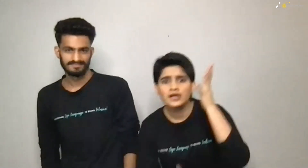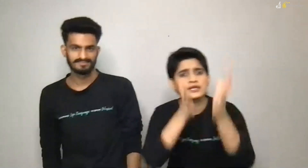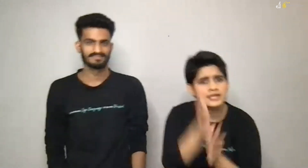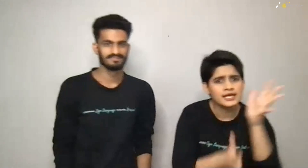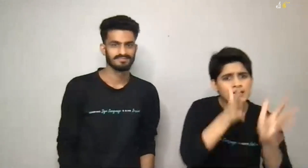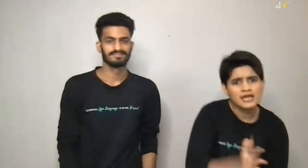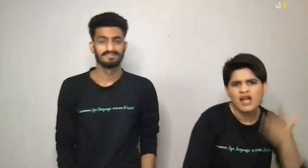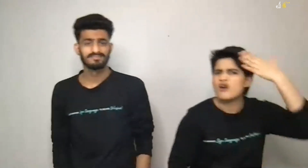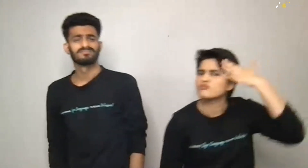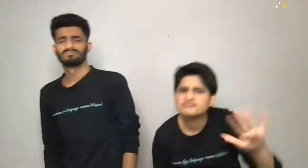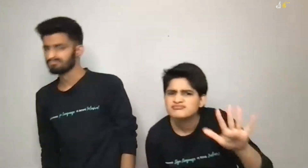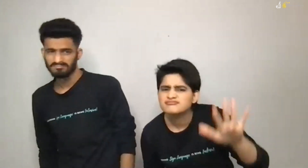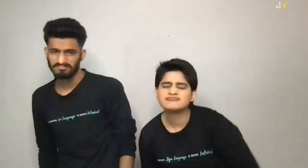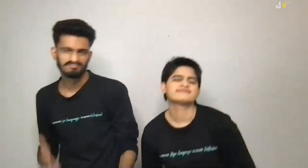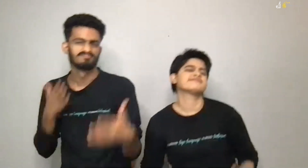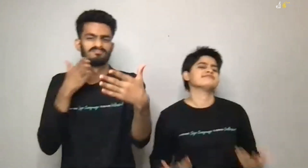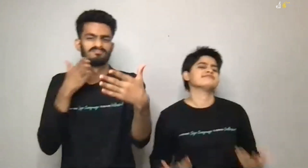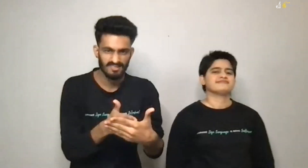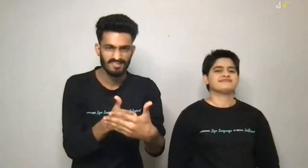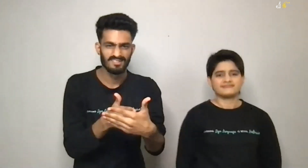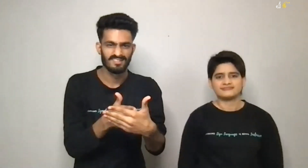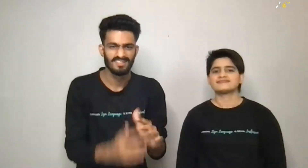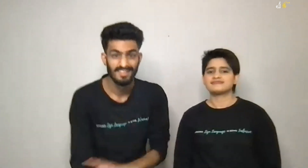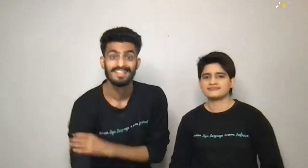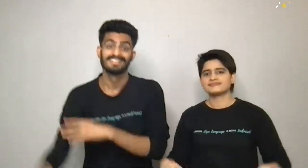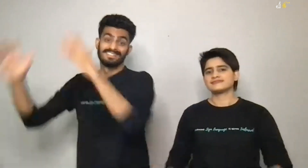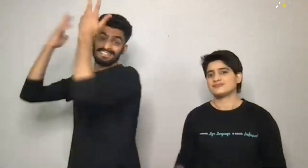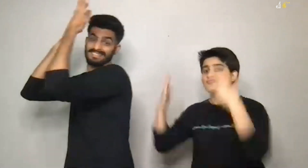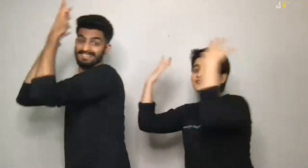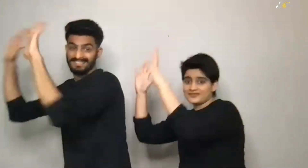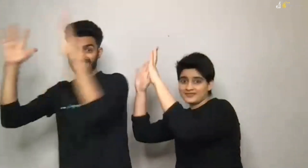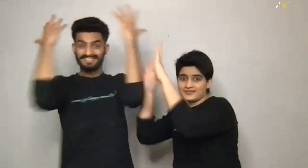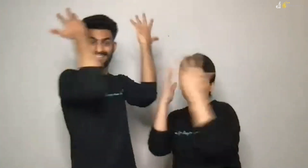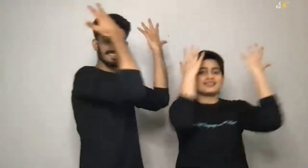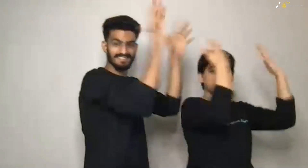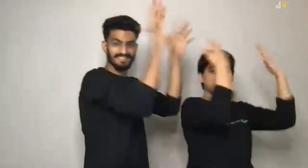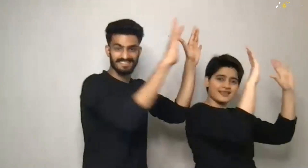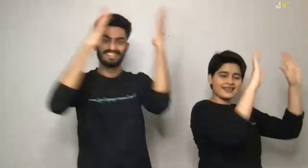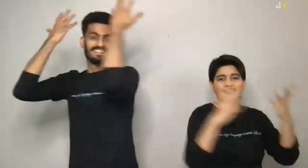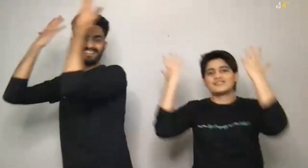Persons with disabilities and hearing people don't know sign language. Barrier.